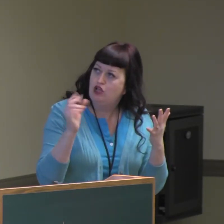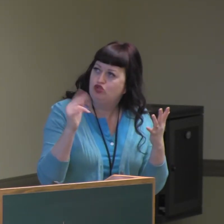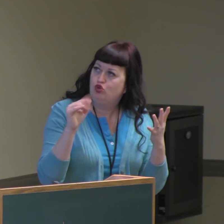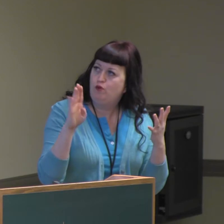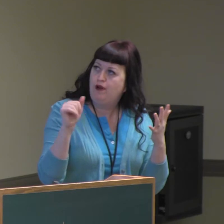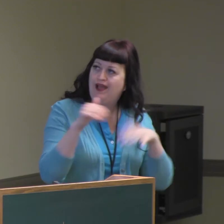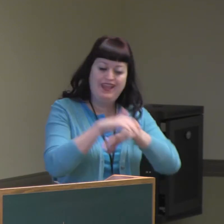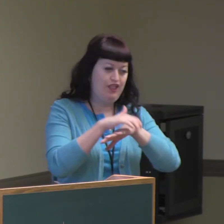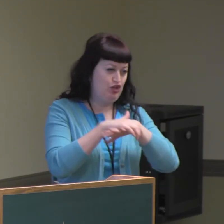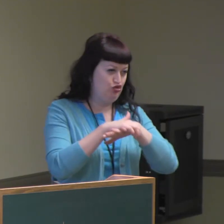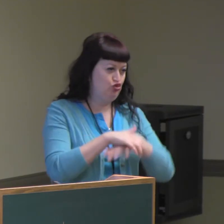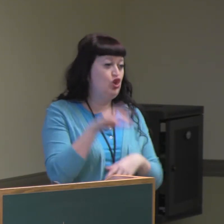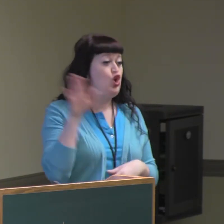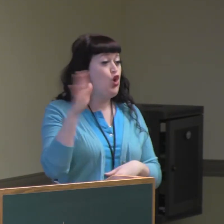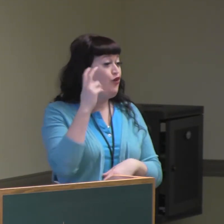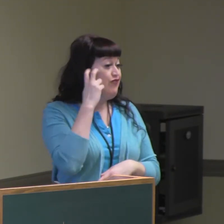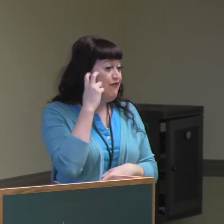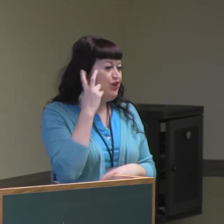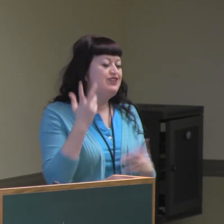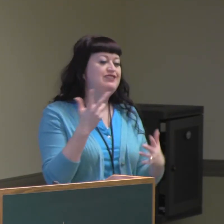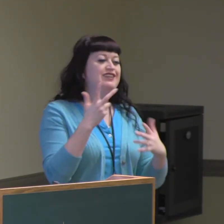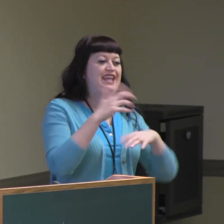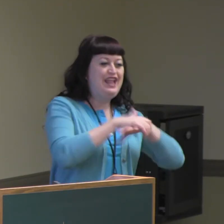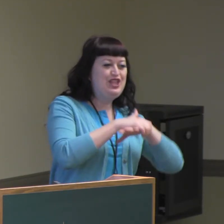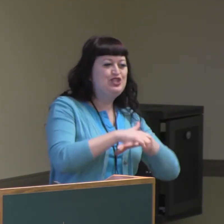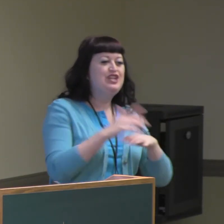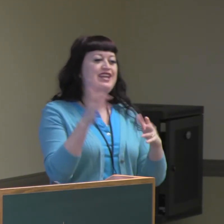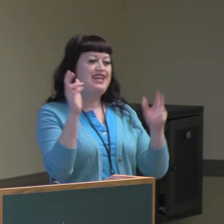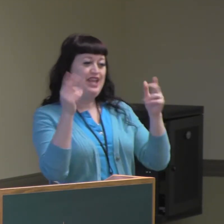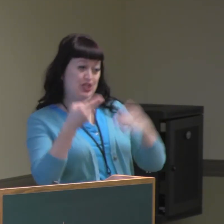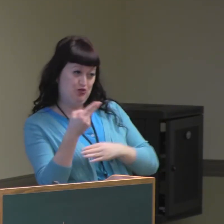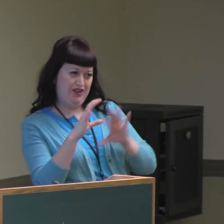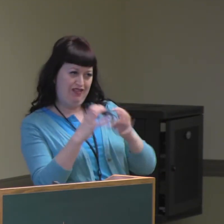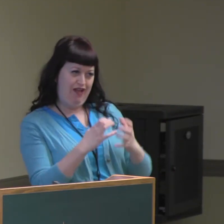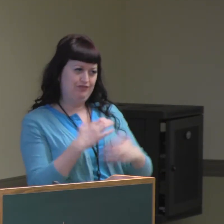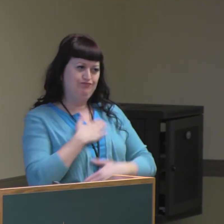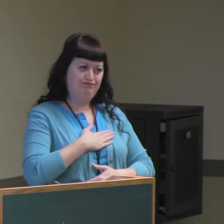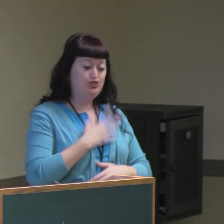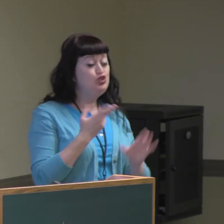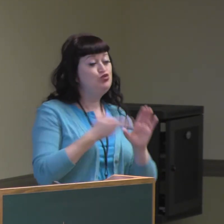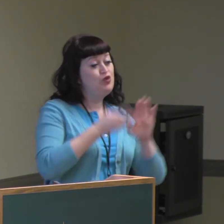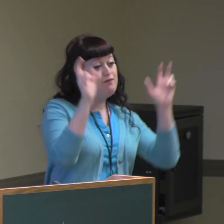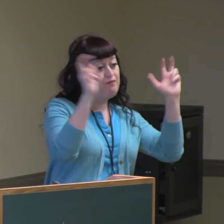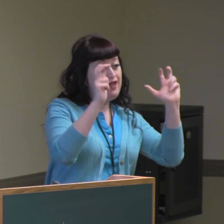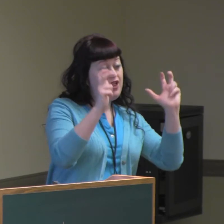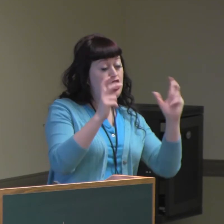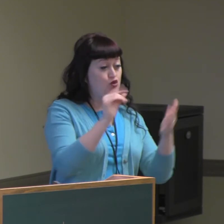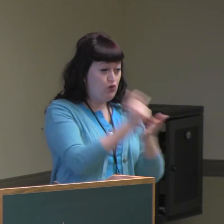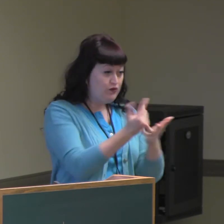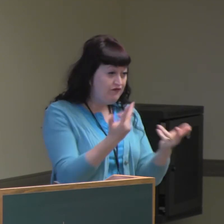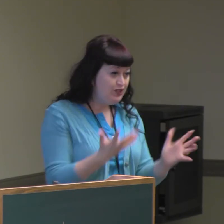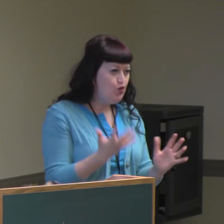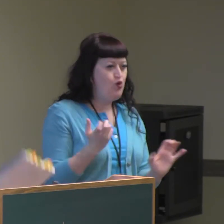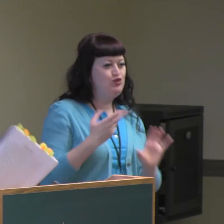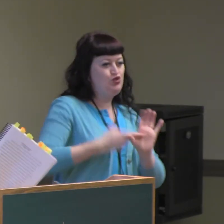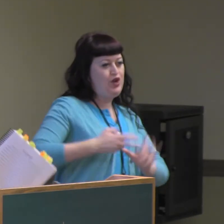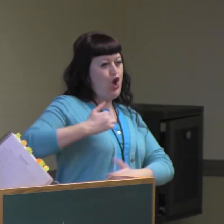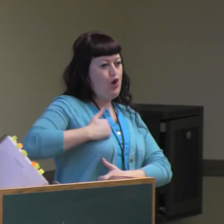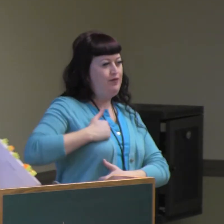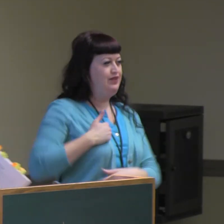subjects are English and history. She plays basketball. When she graduates, she wants to join the Army. Natumba.